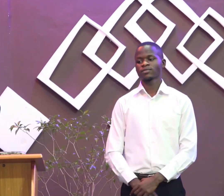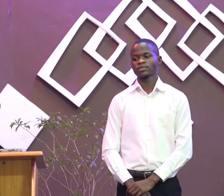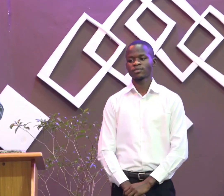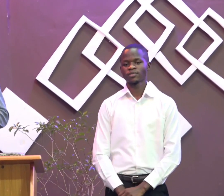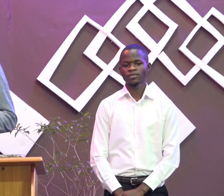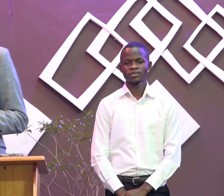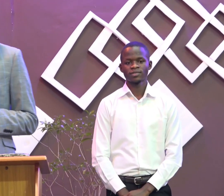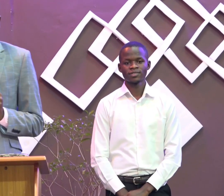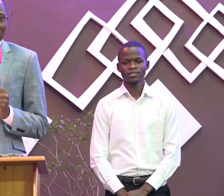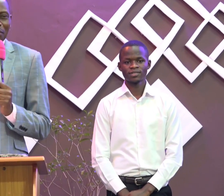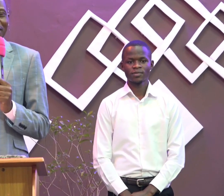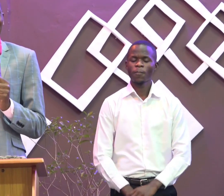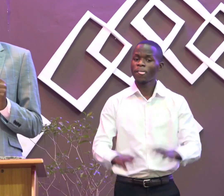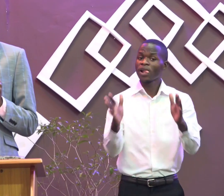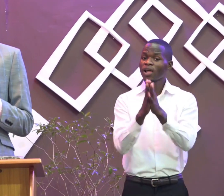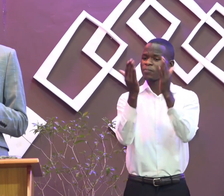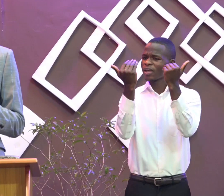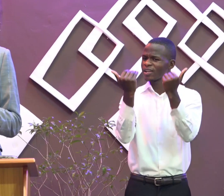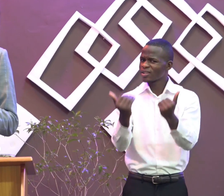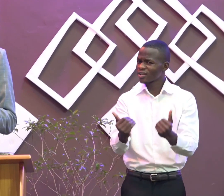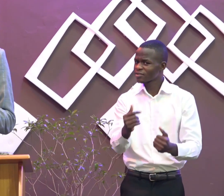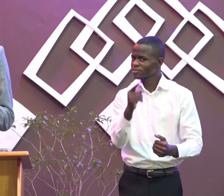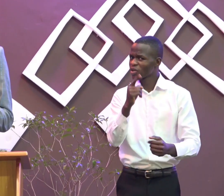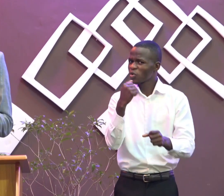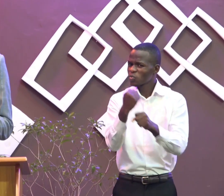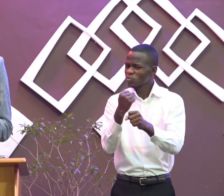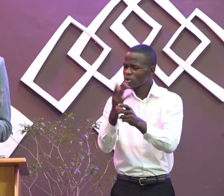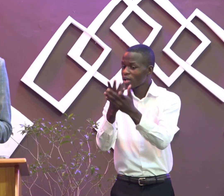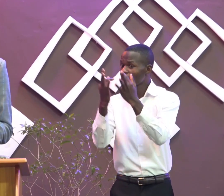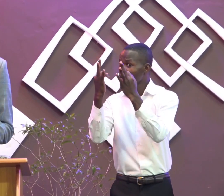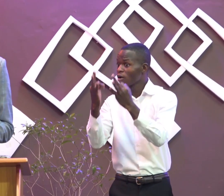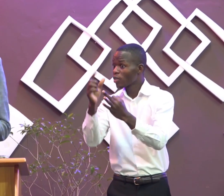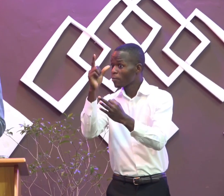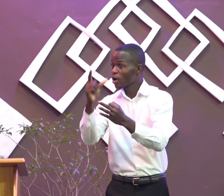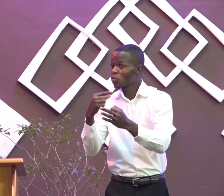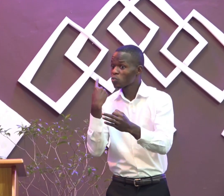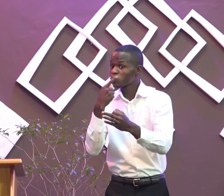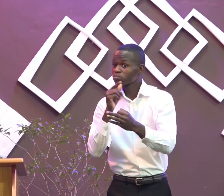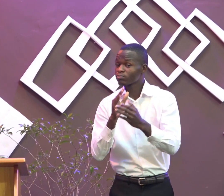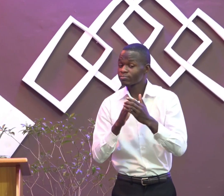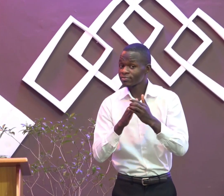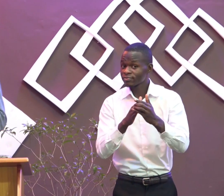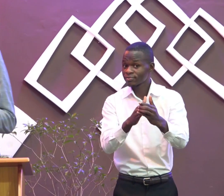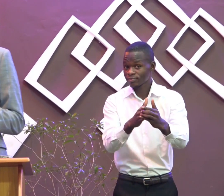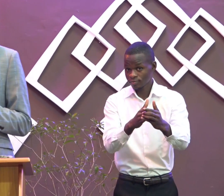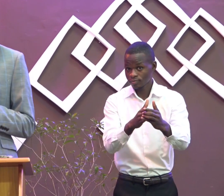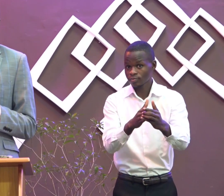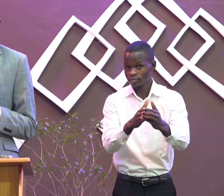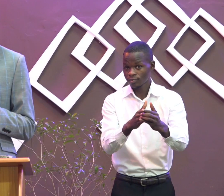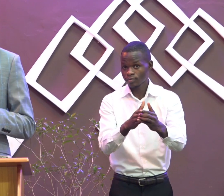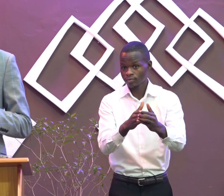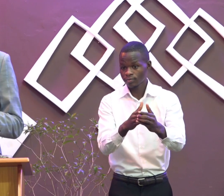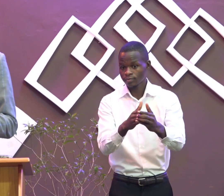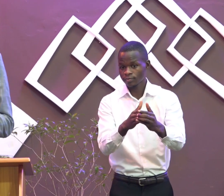that's why she got angry. Kati mulimu ekintu kyokola eri omuntu akutwala. So there is something that you do before the person